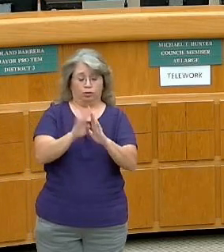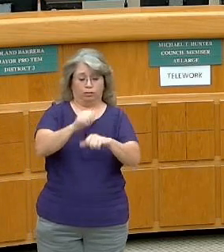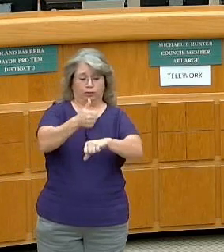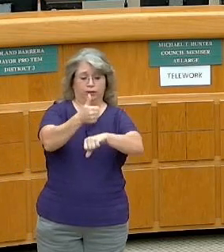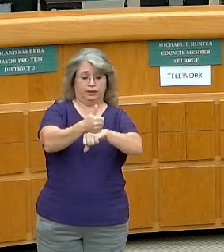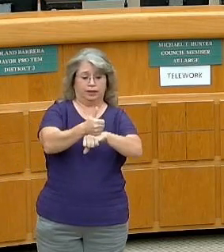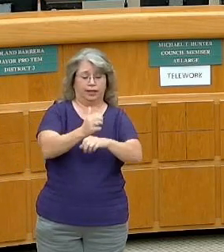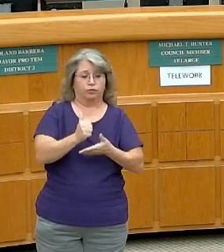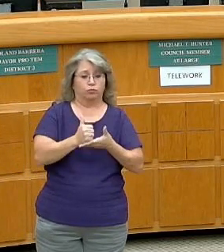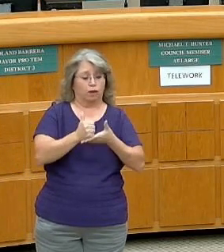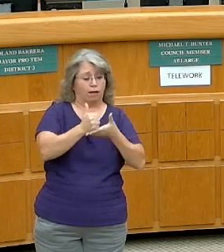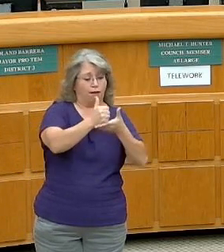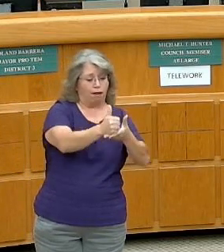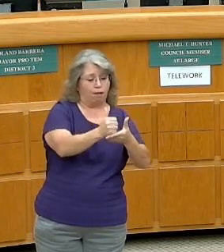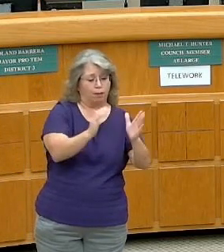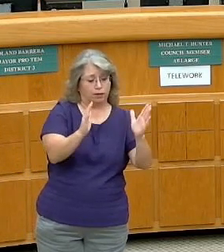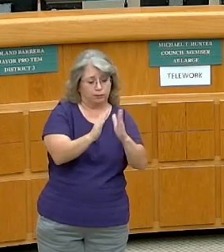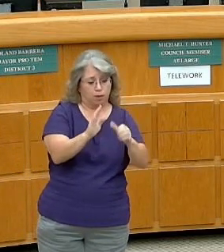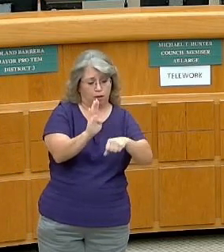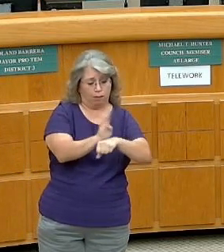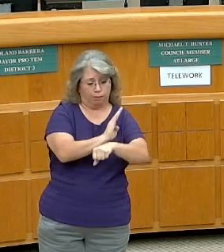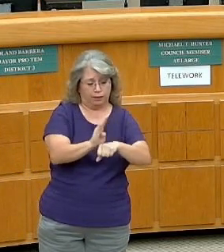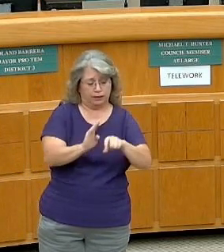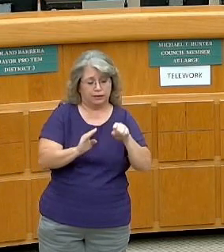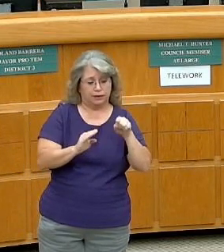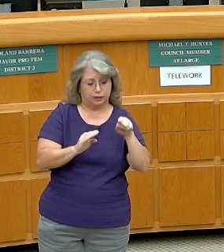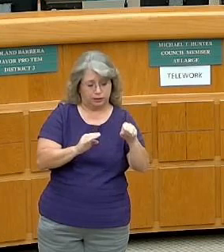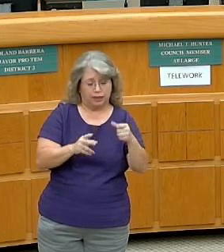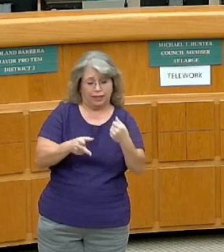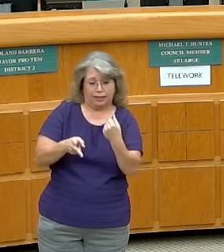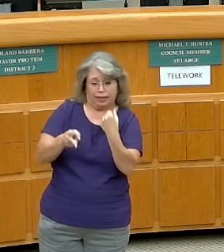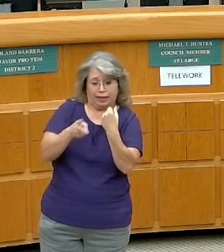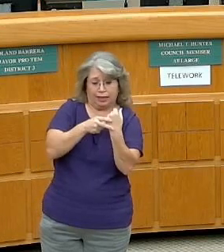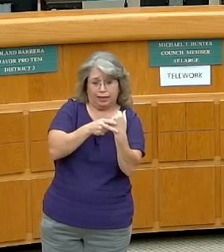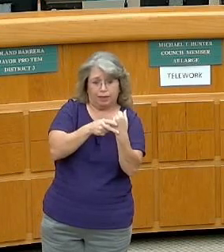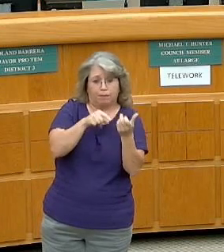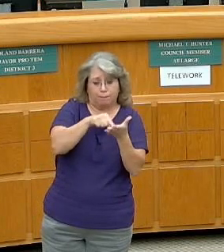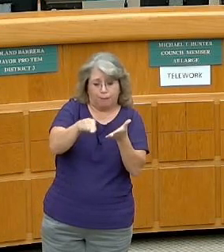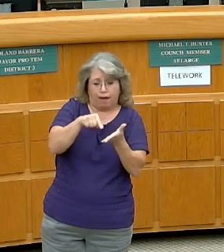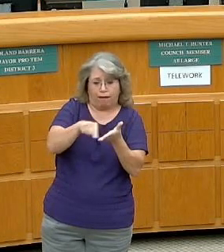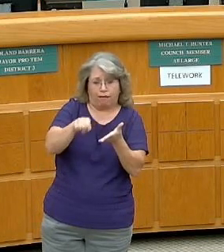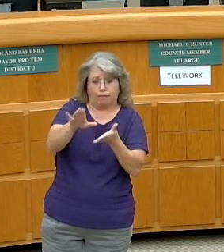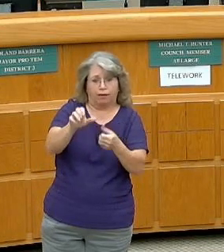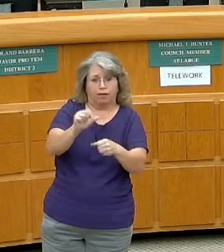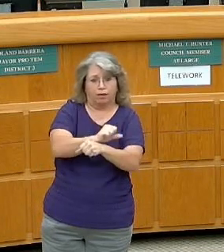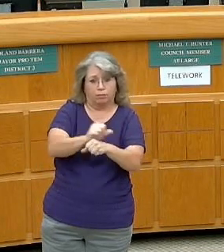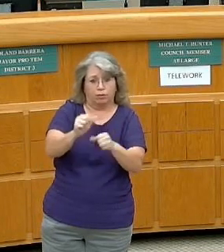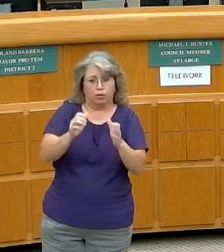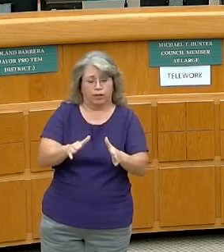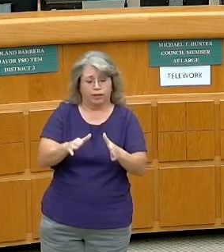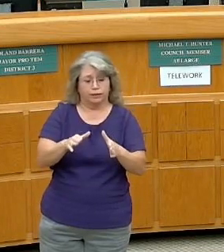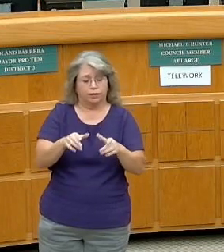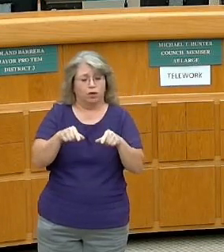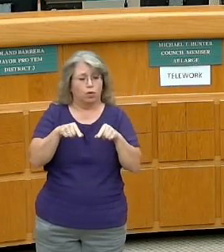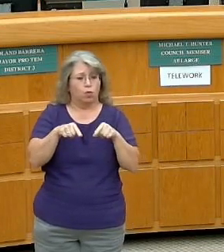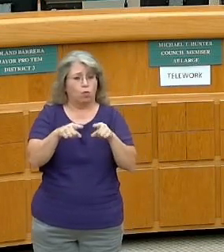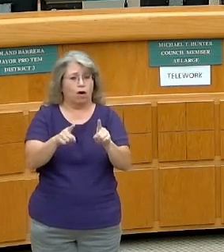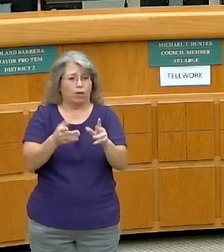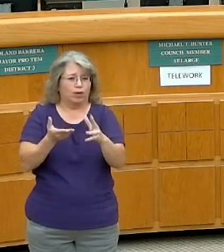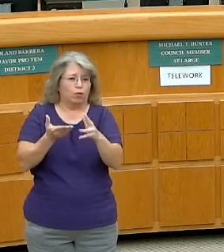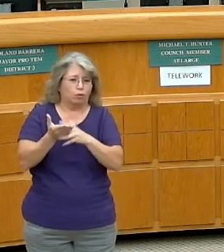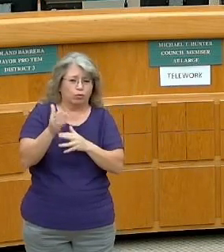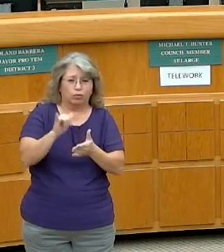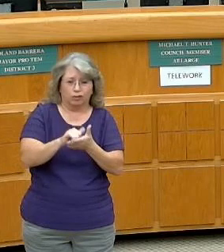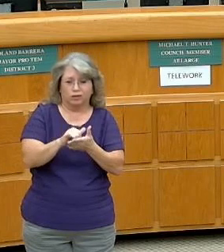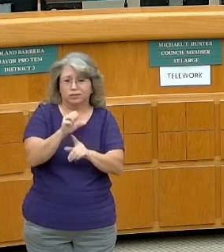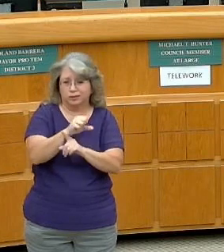be able to keep their employees on payroll as we go through this. And so I bring it up